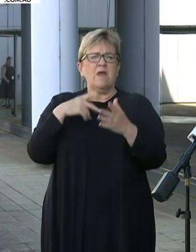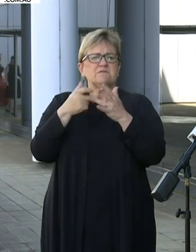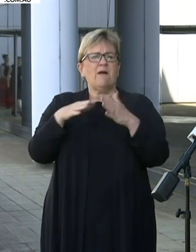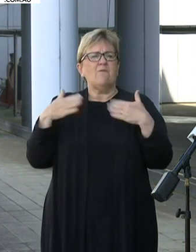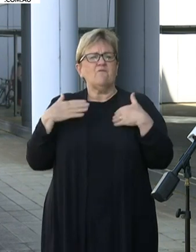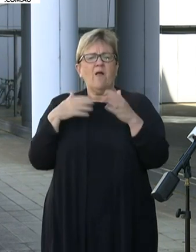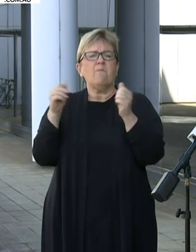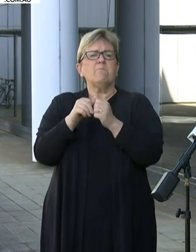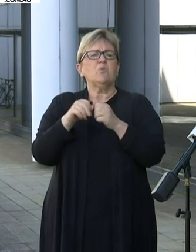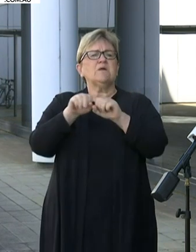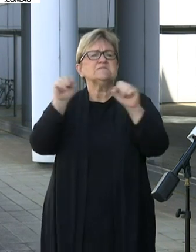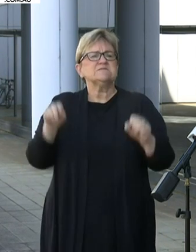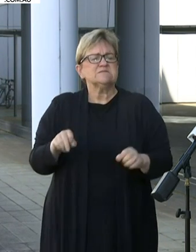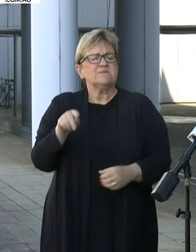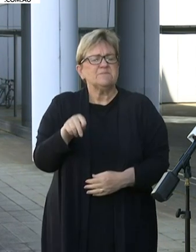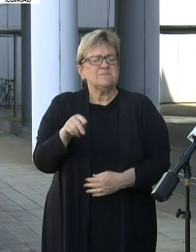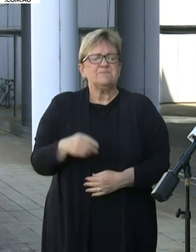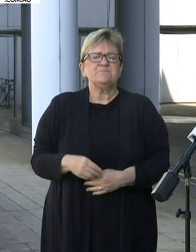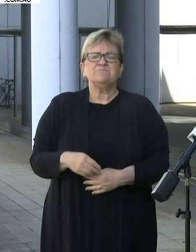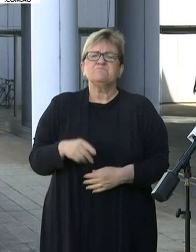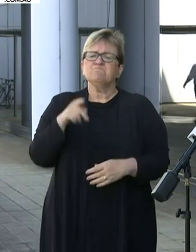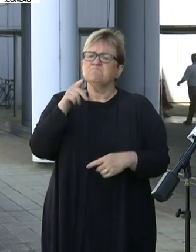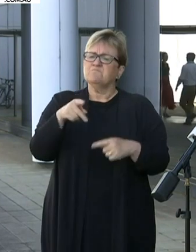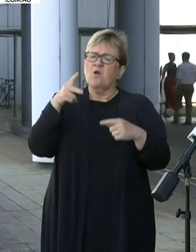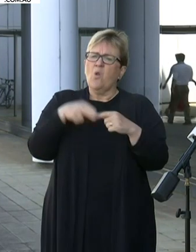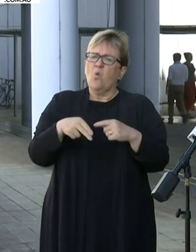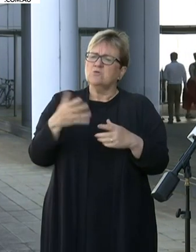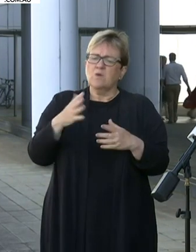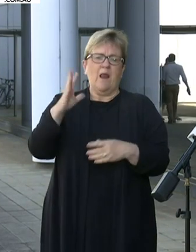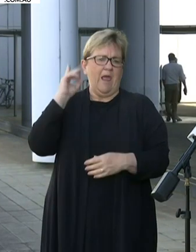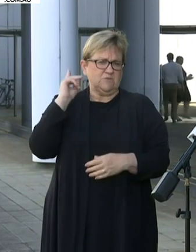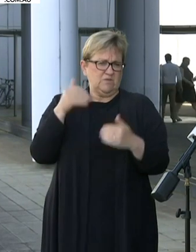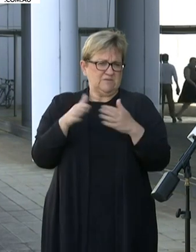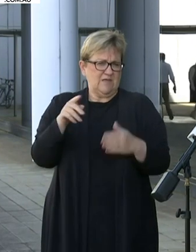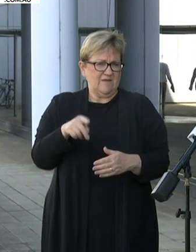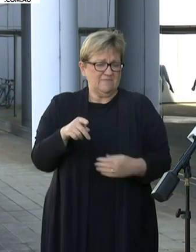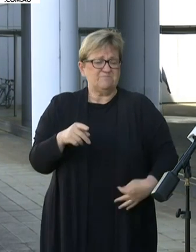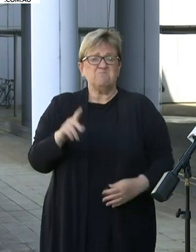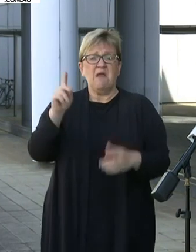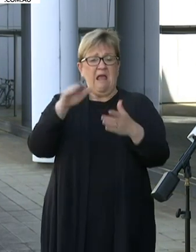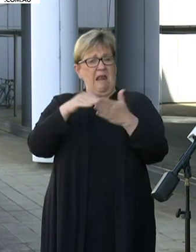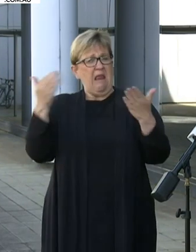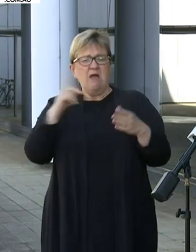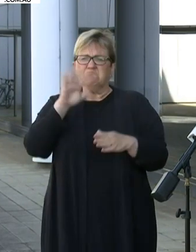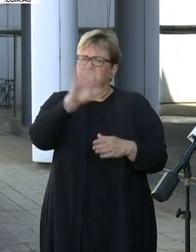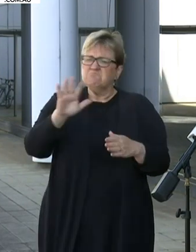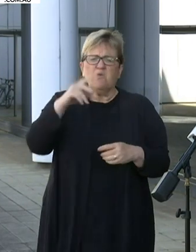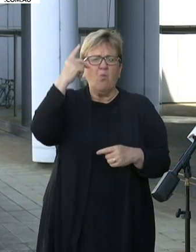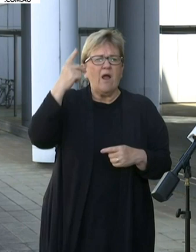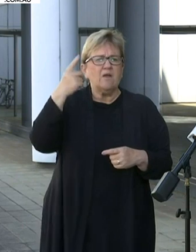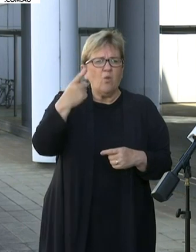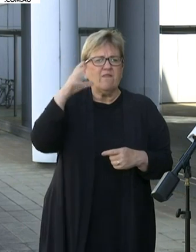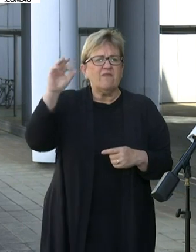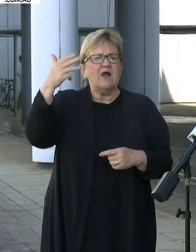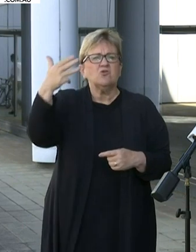Health booking system, which was launched last week. And the latest figures show that around